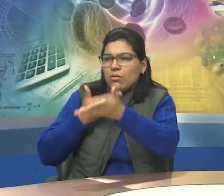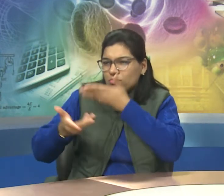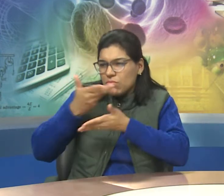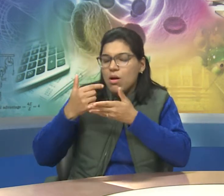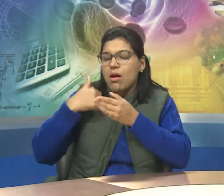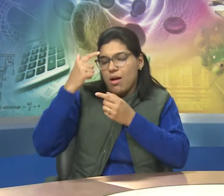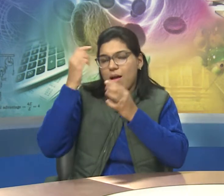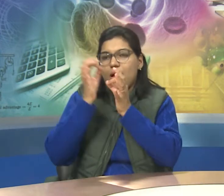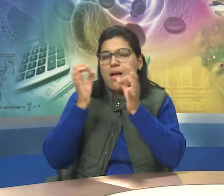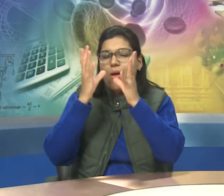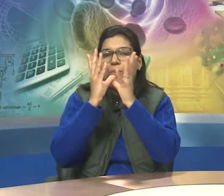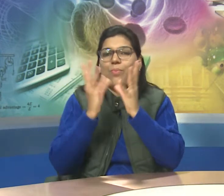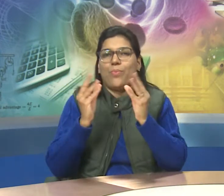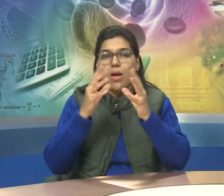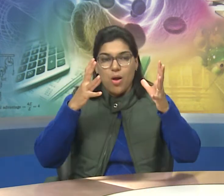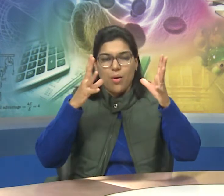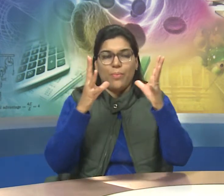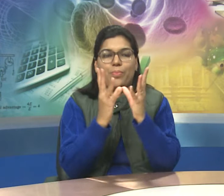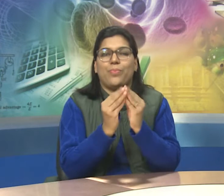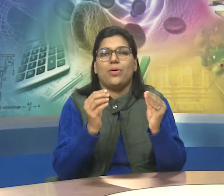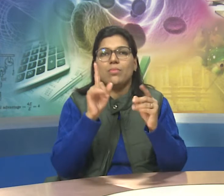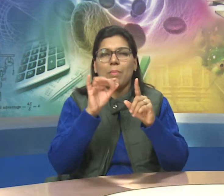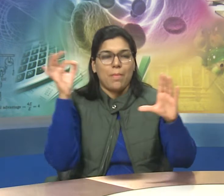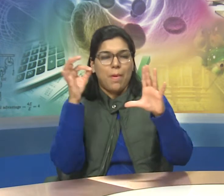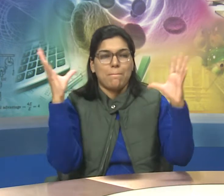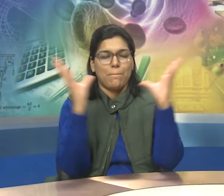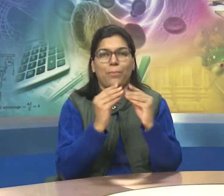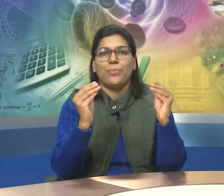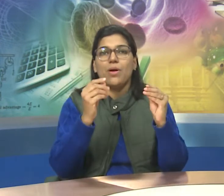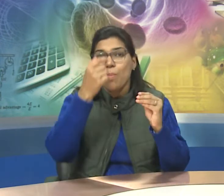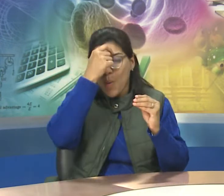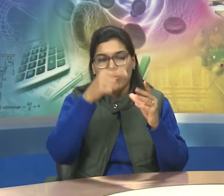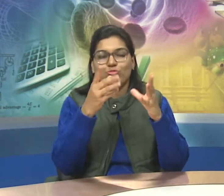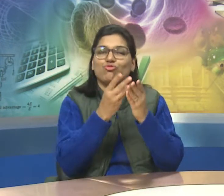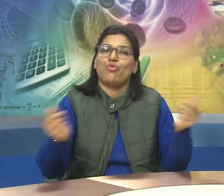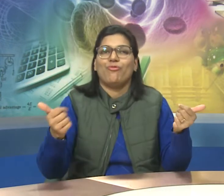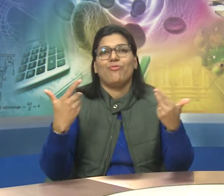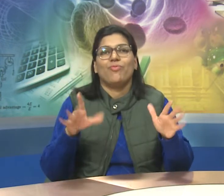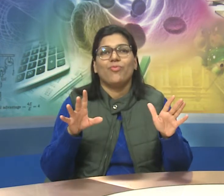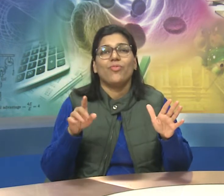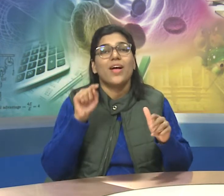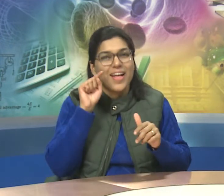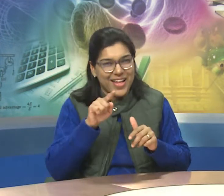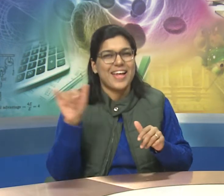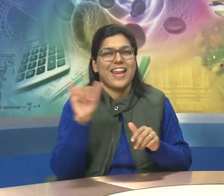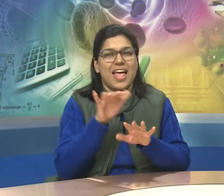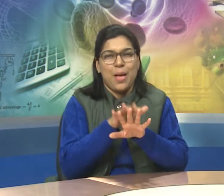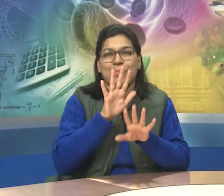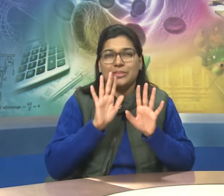One will then find that there is no problem